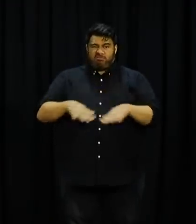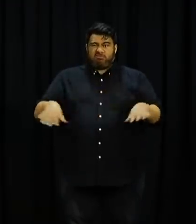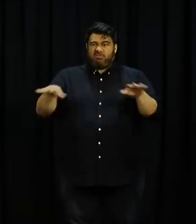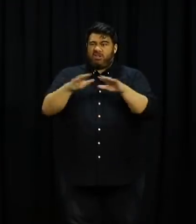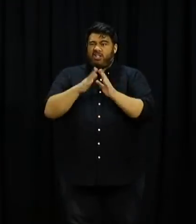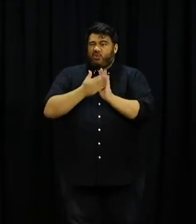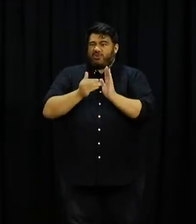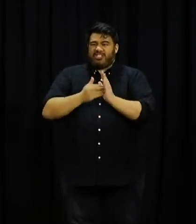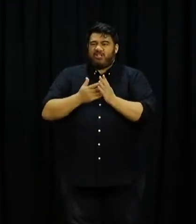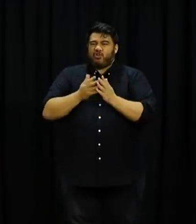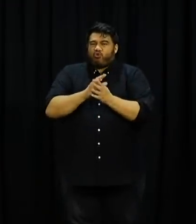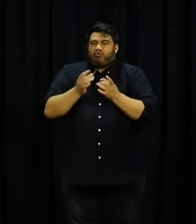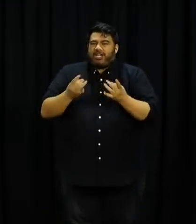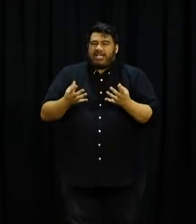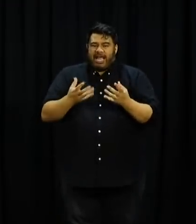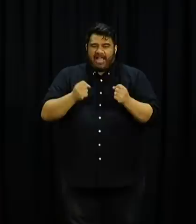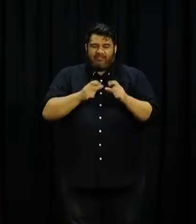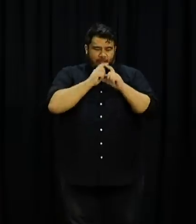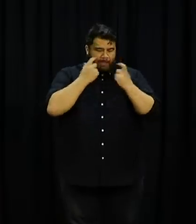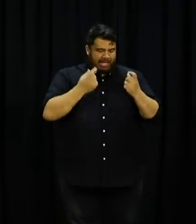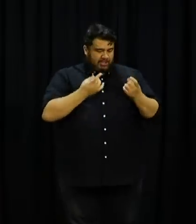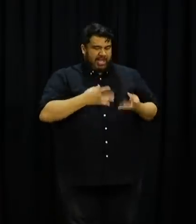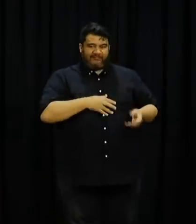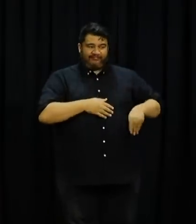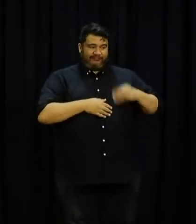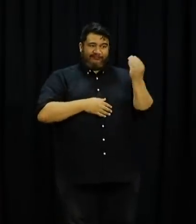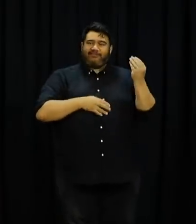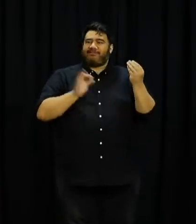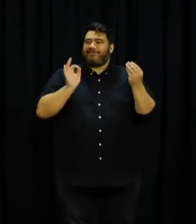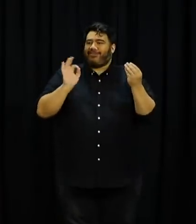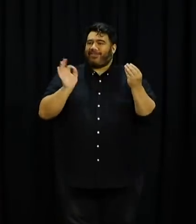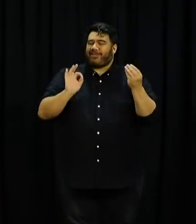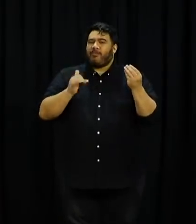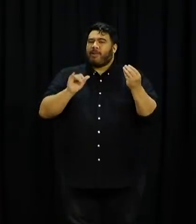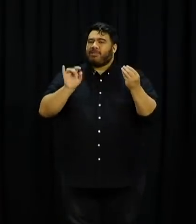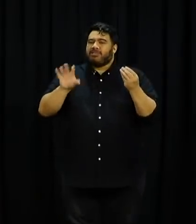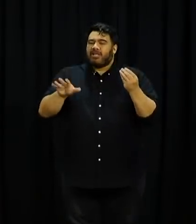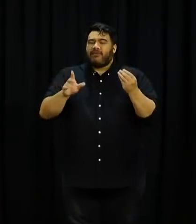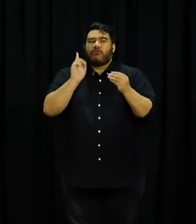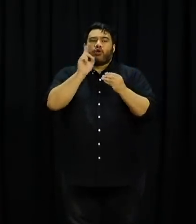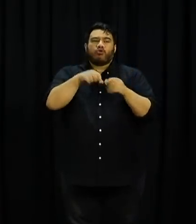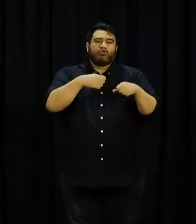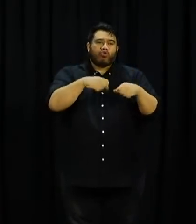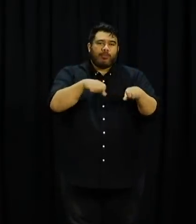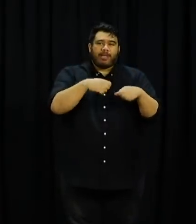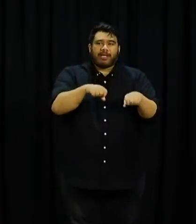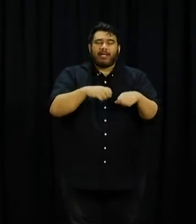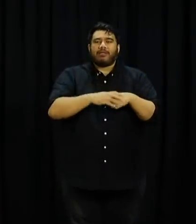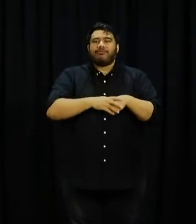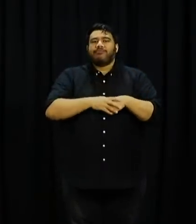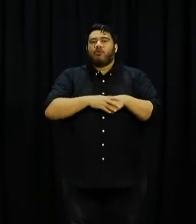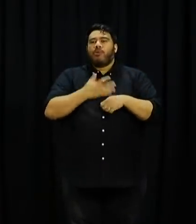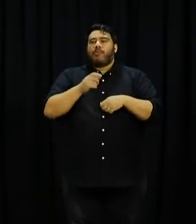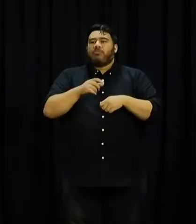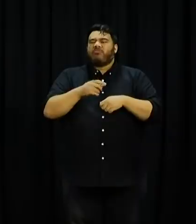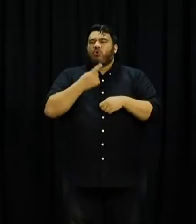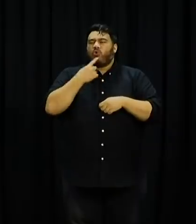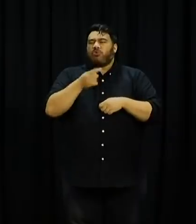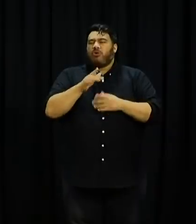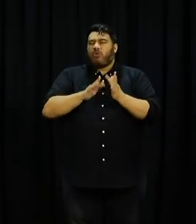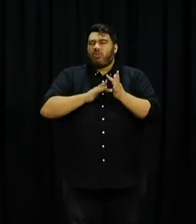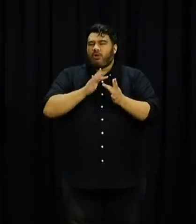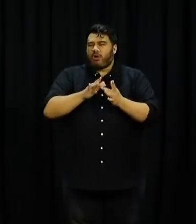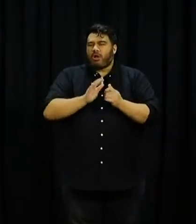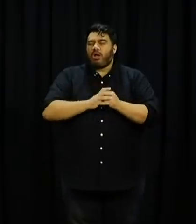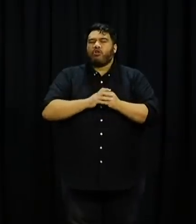be prepared. And so you may, for instance, wish to go to your local supermarket or do a click and collect with a local hardware store